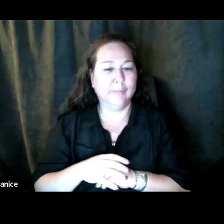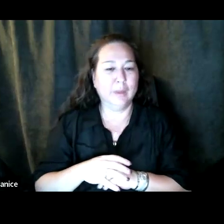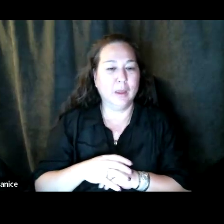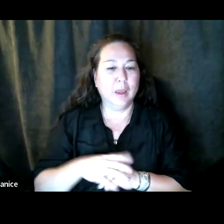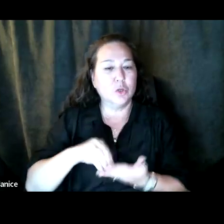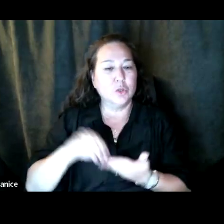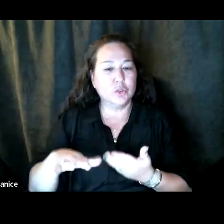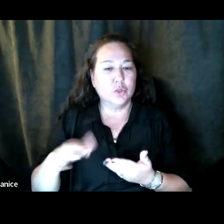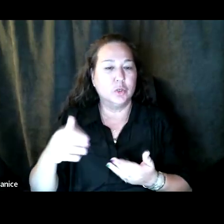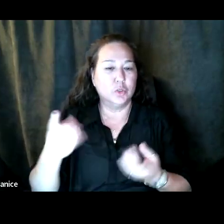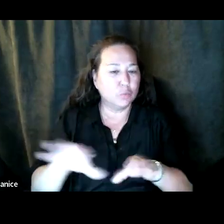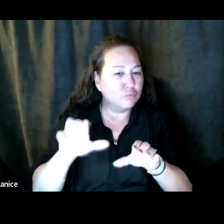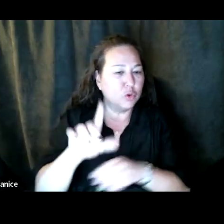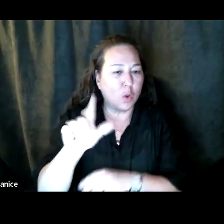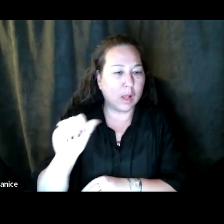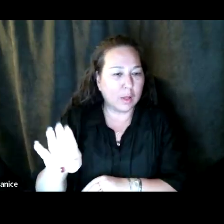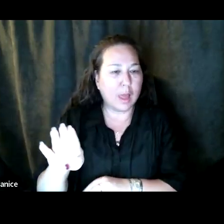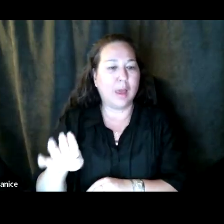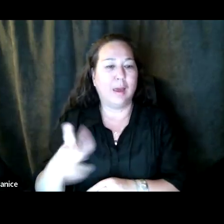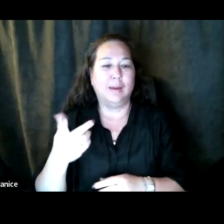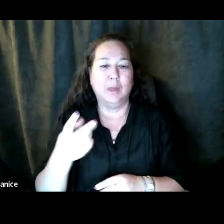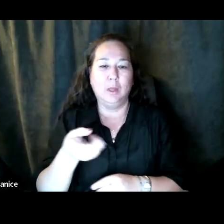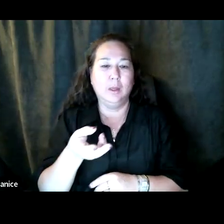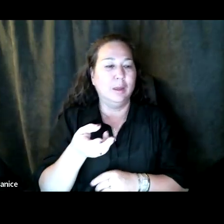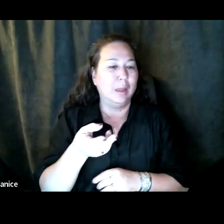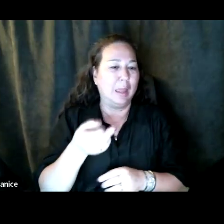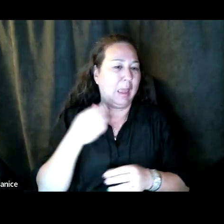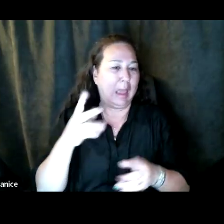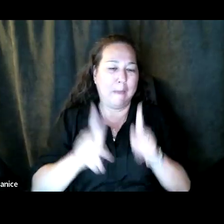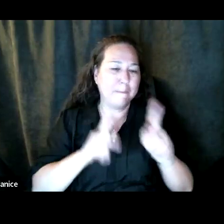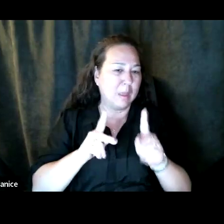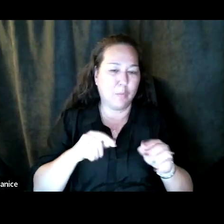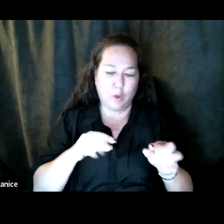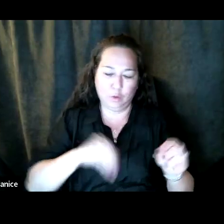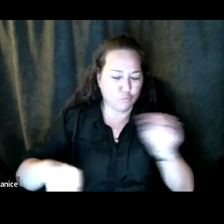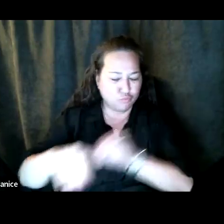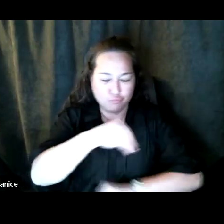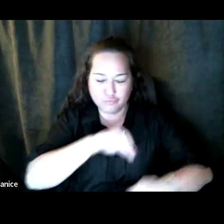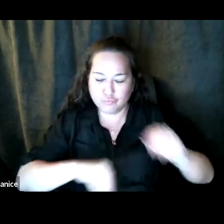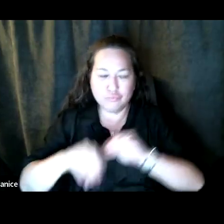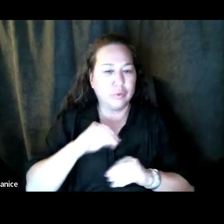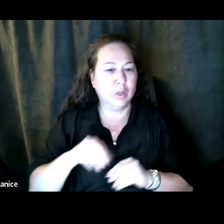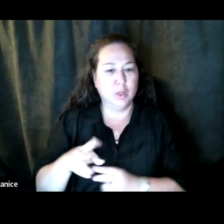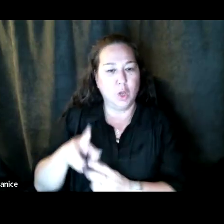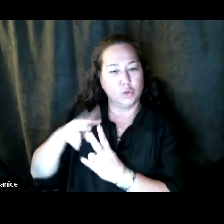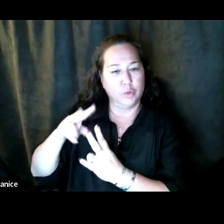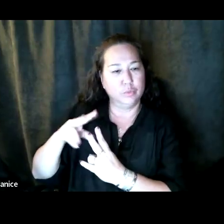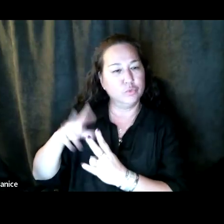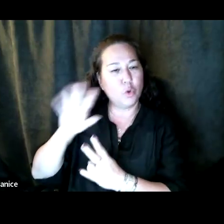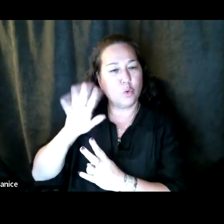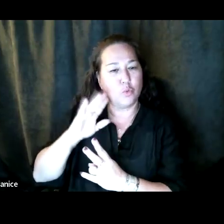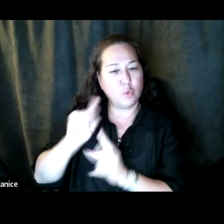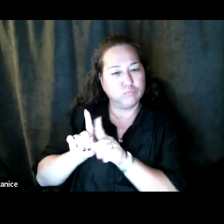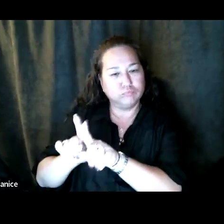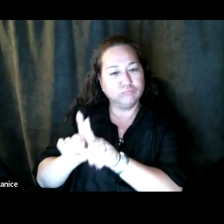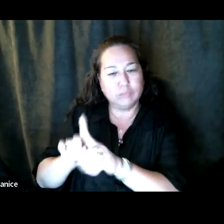have an accommodation for a scribe to write for them because of a communication challenge. Another is currently a non-reader and is struggling to read the procedure. 3 other